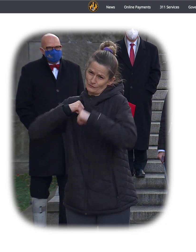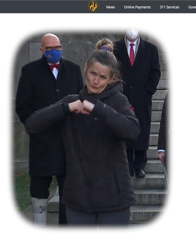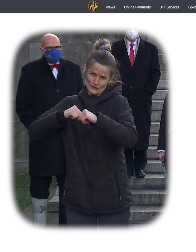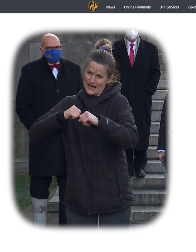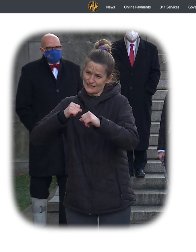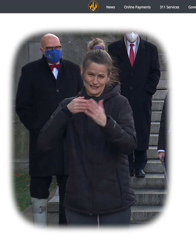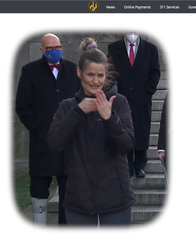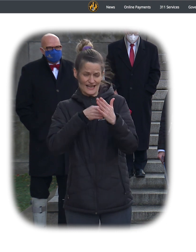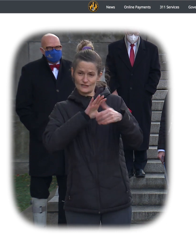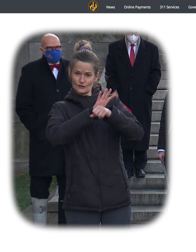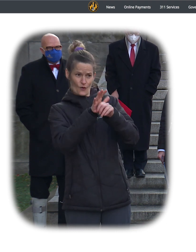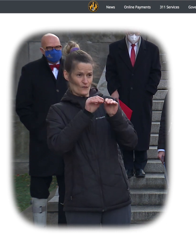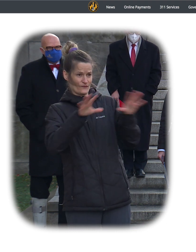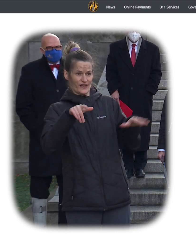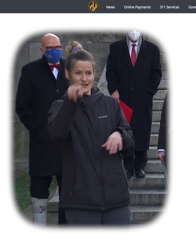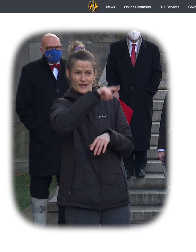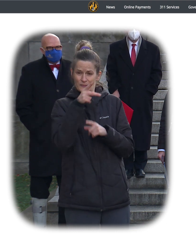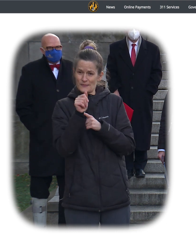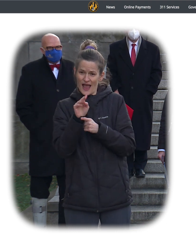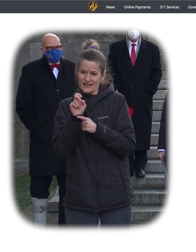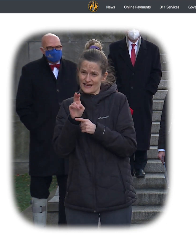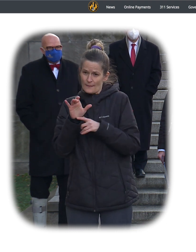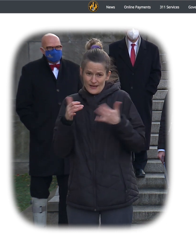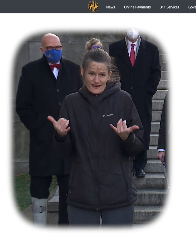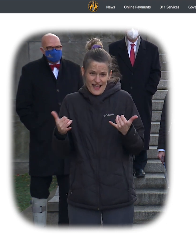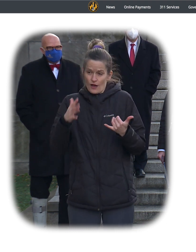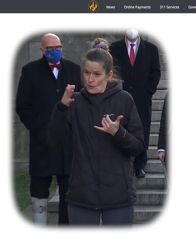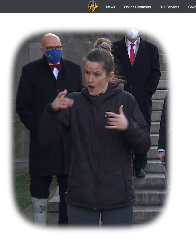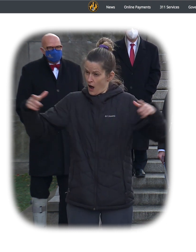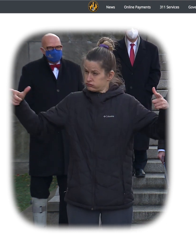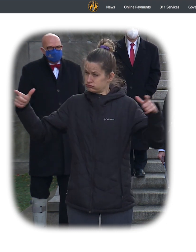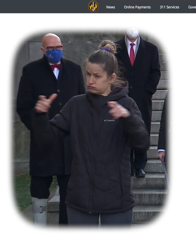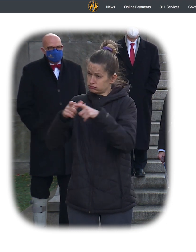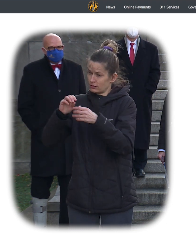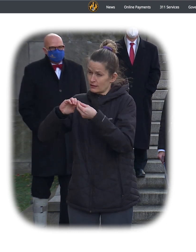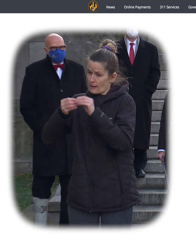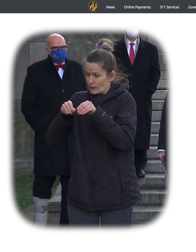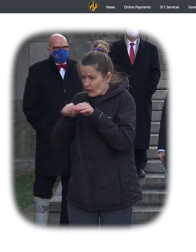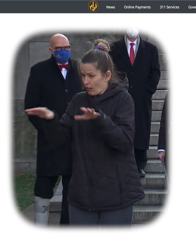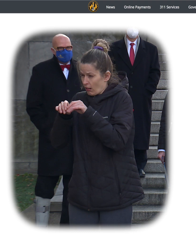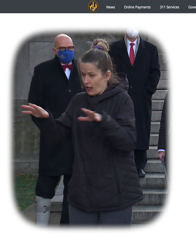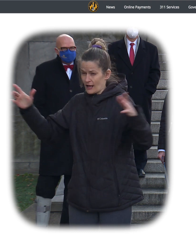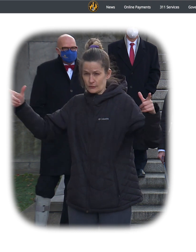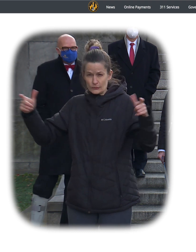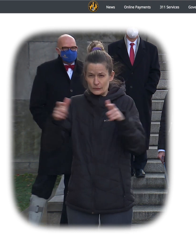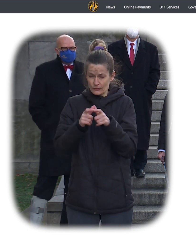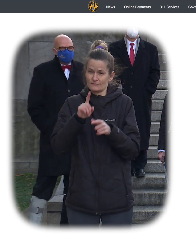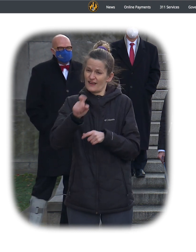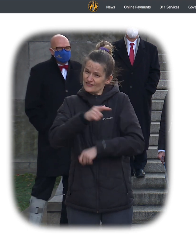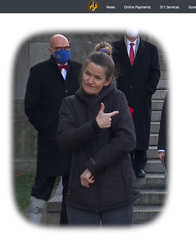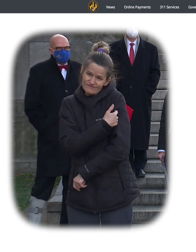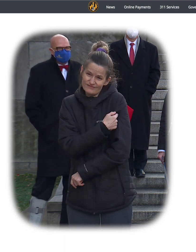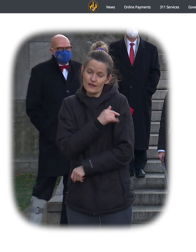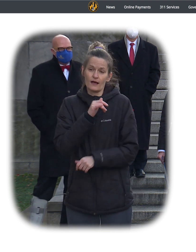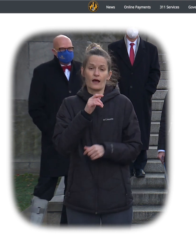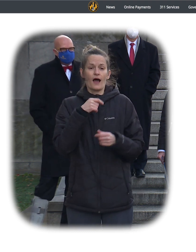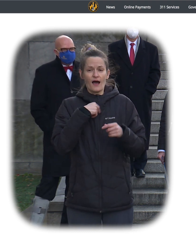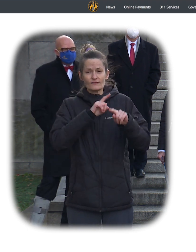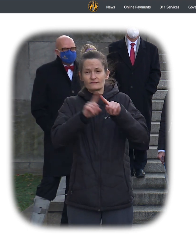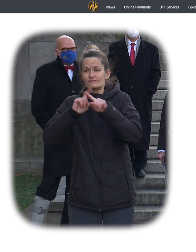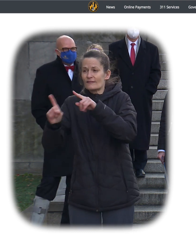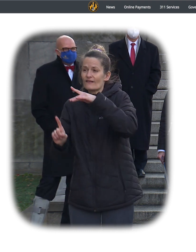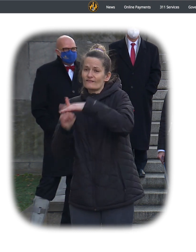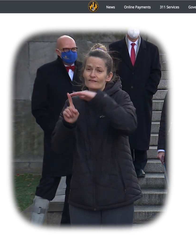disease transmission, and reduce the likelihood of new variants emerging. If you haven't gotten your first dose, please get